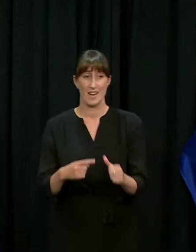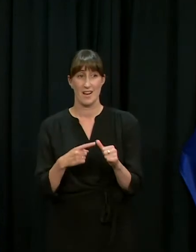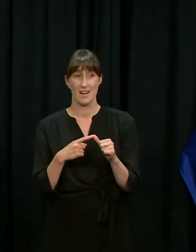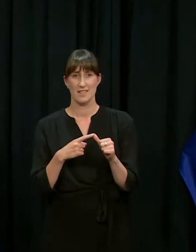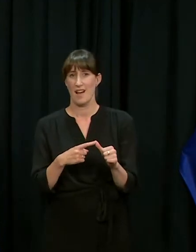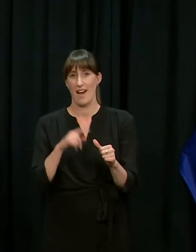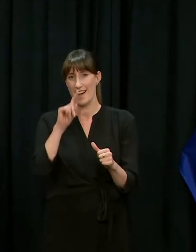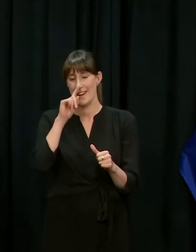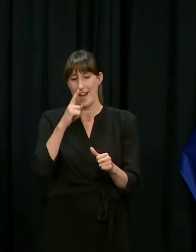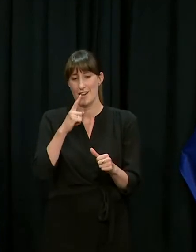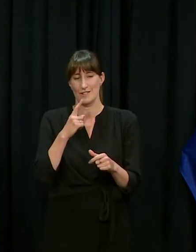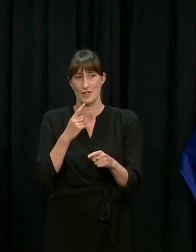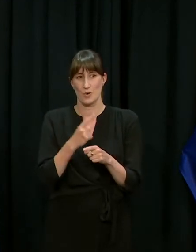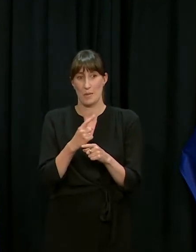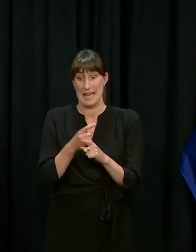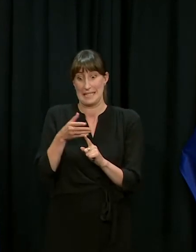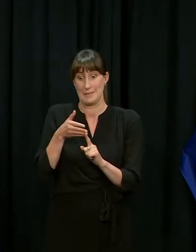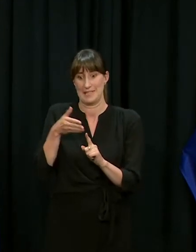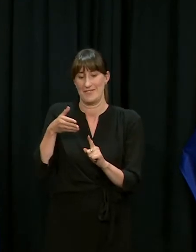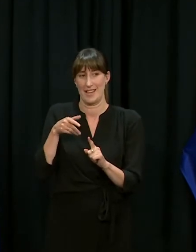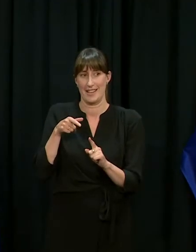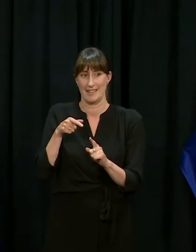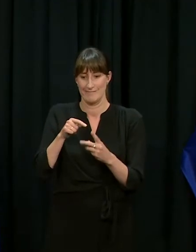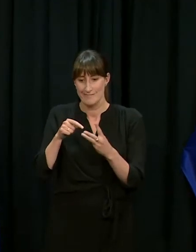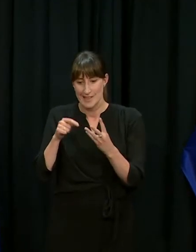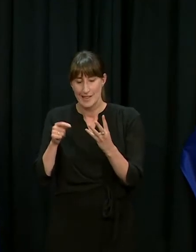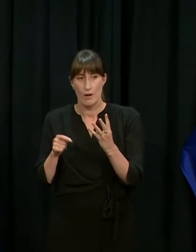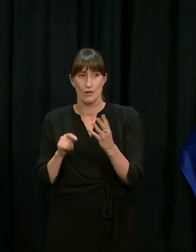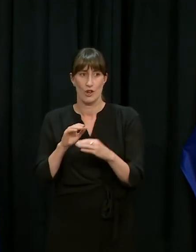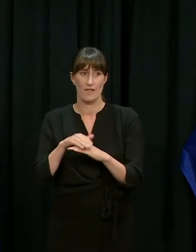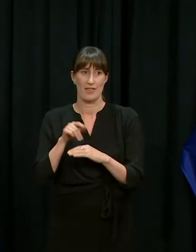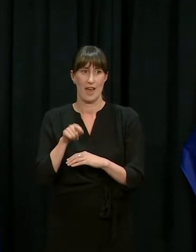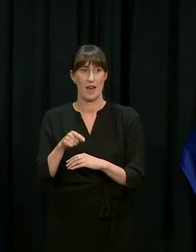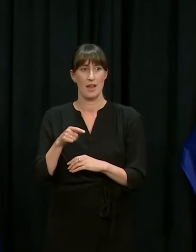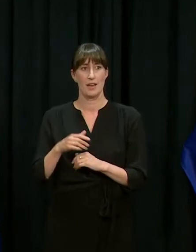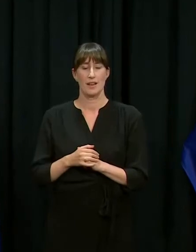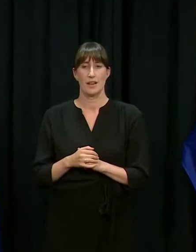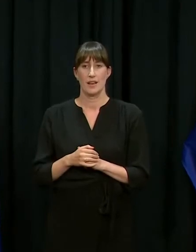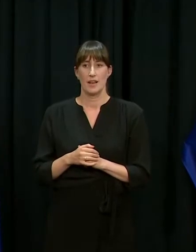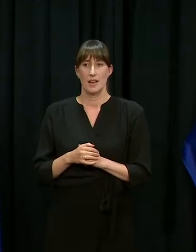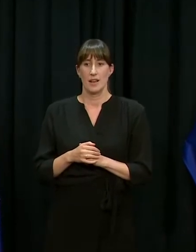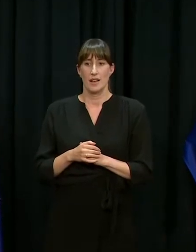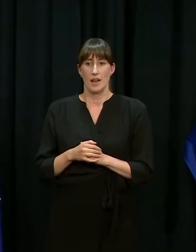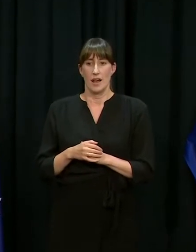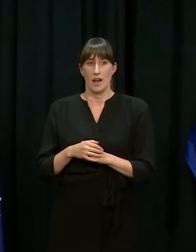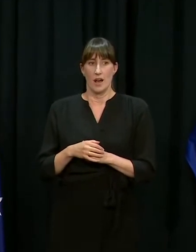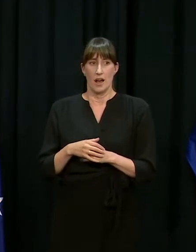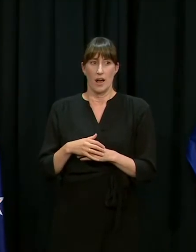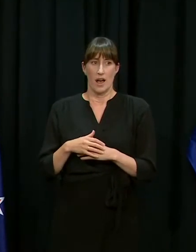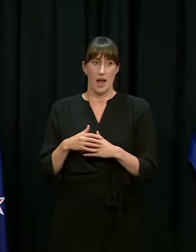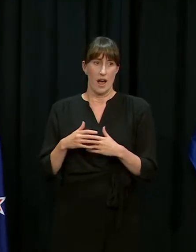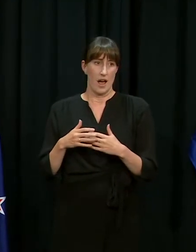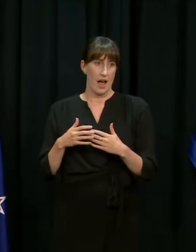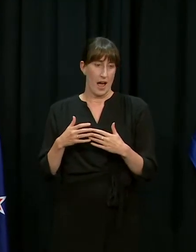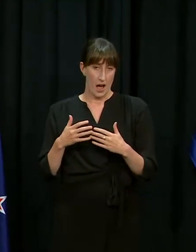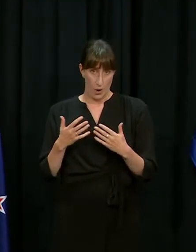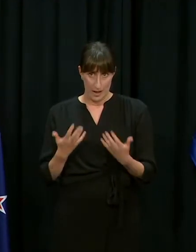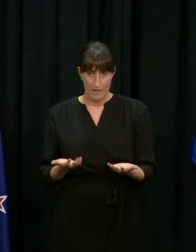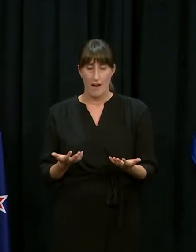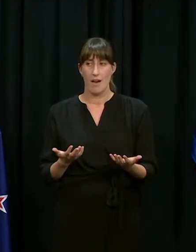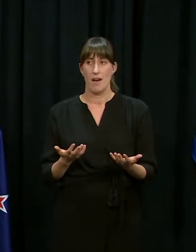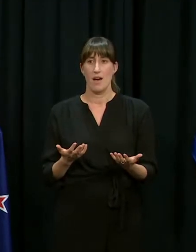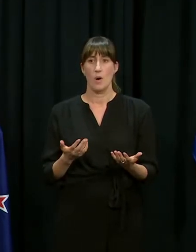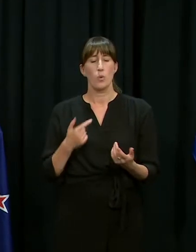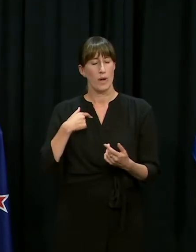with Cabinet in the House. That's not something that I've had too much close contact with. However, we were very mindful throughout